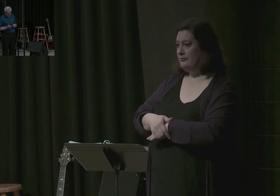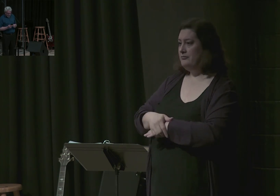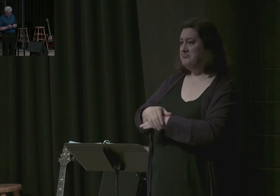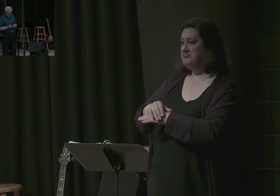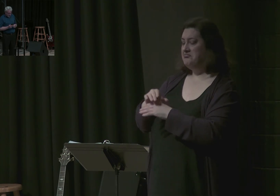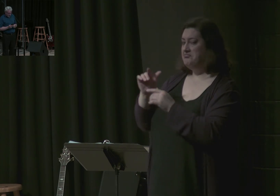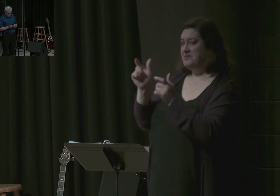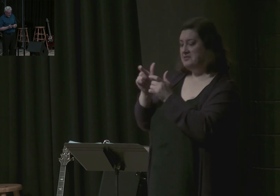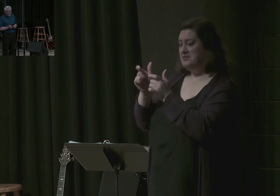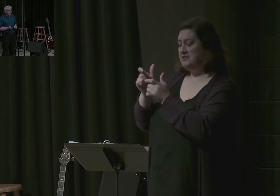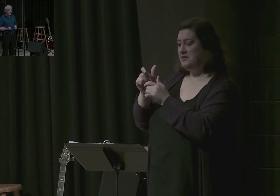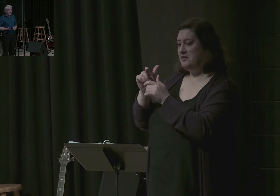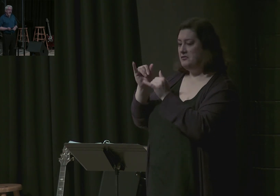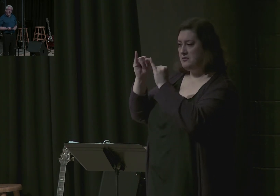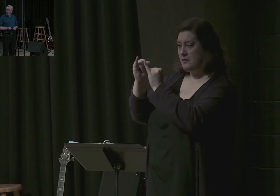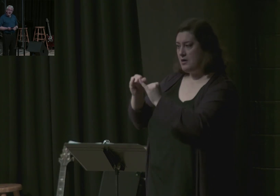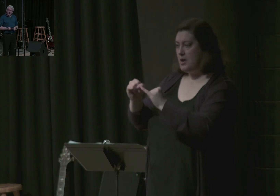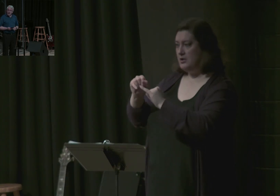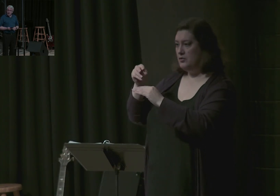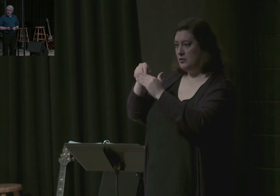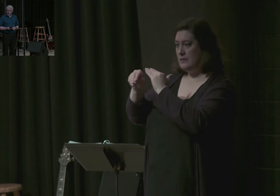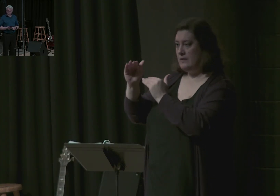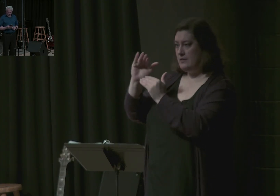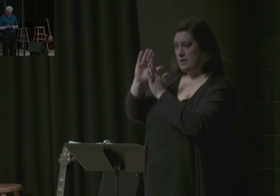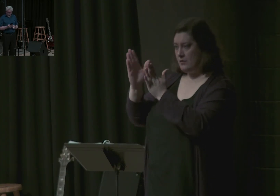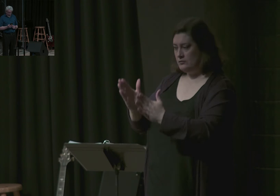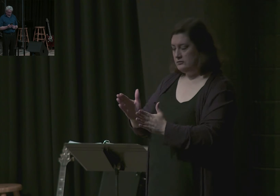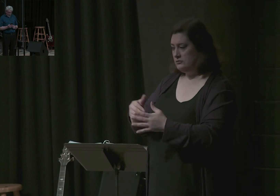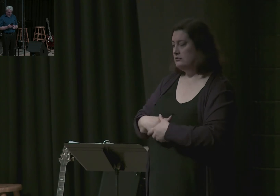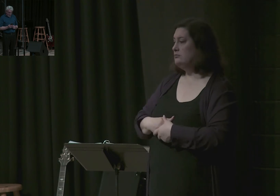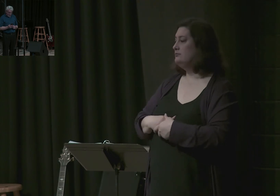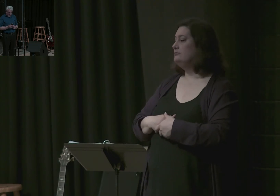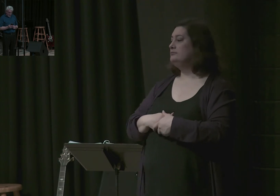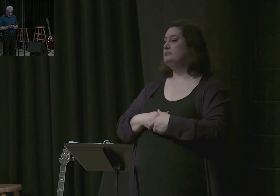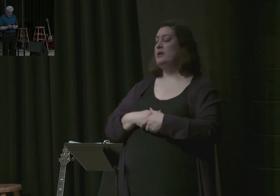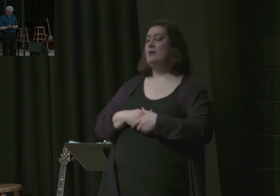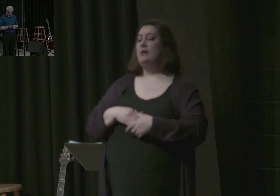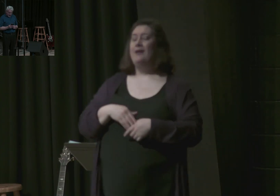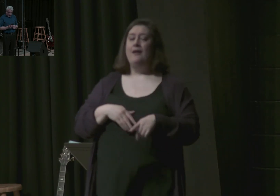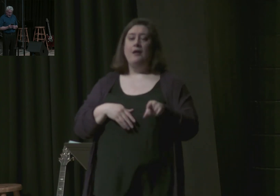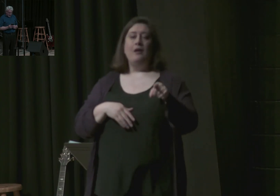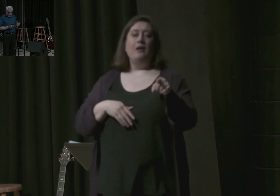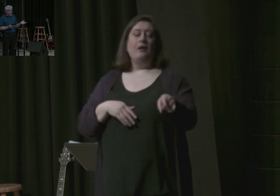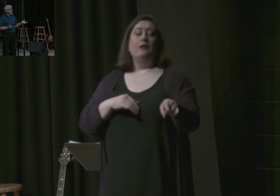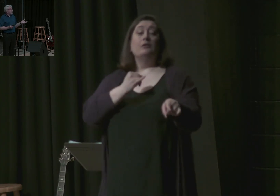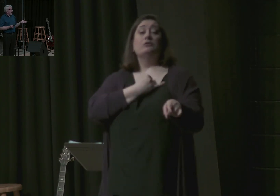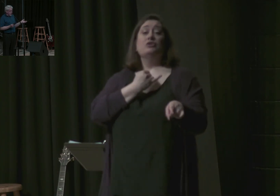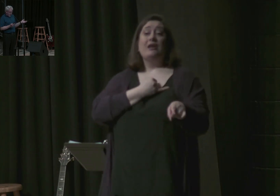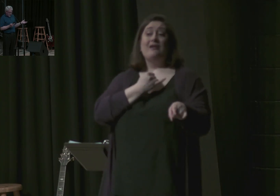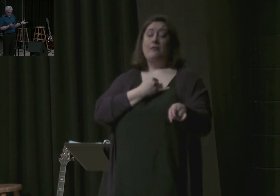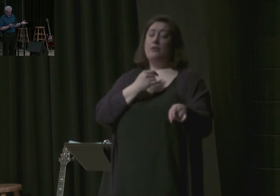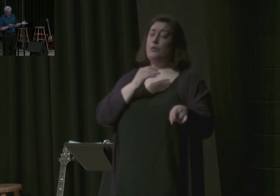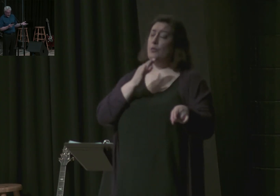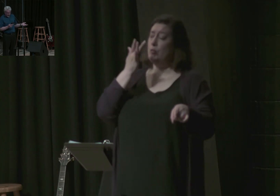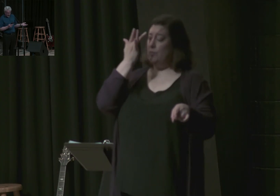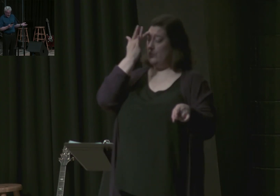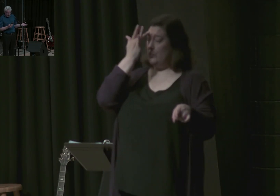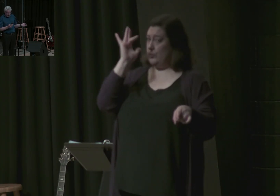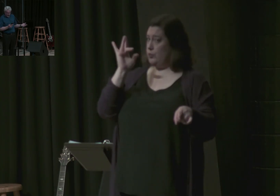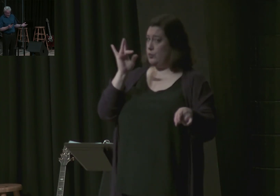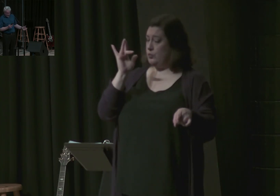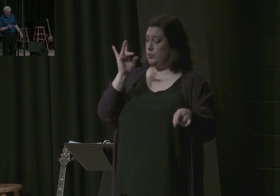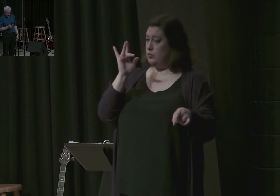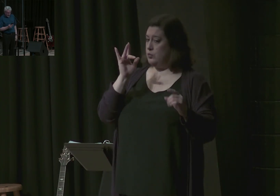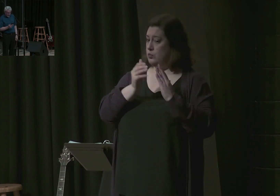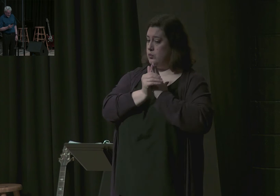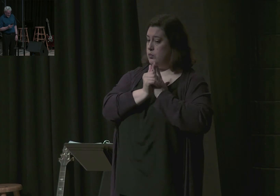Now, Laban is a smart and a shrewd man. He asks Jacob to name his wages if he will stay,